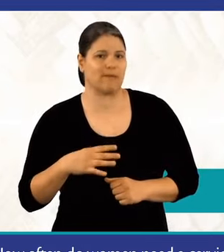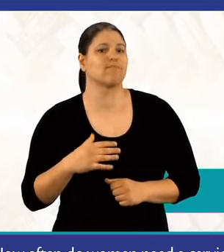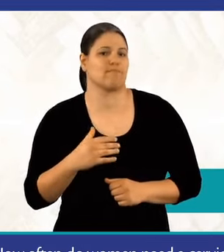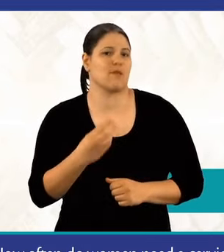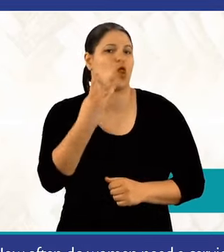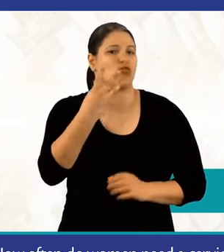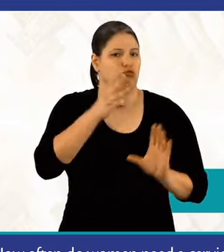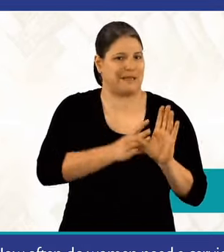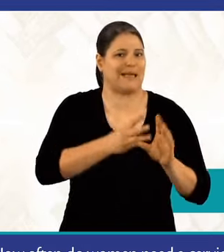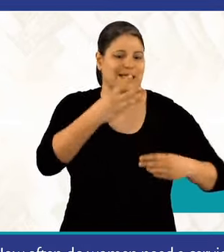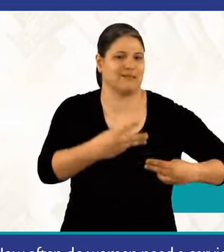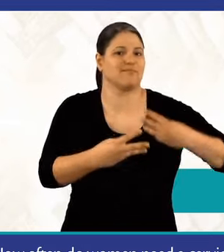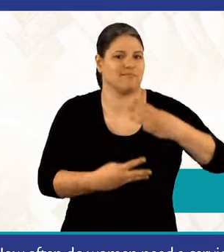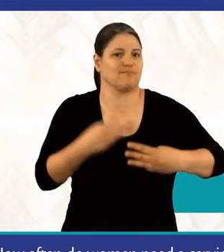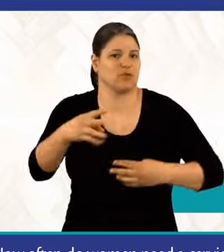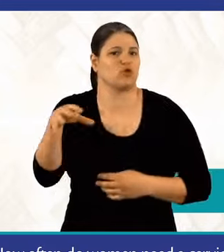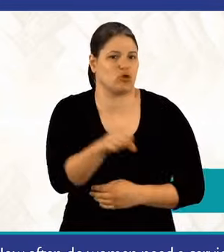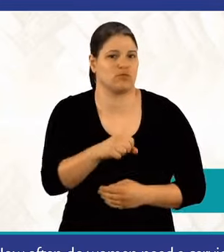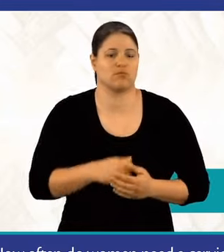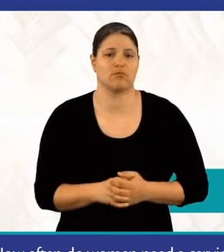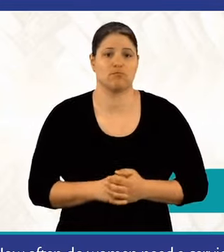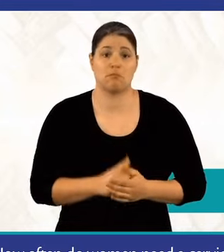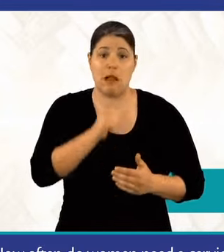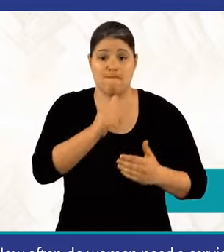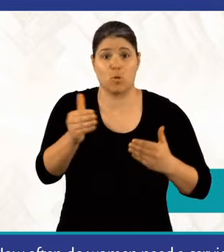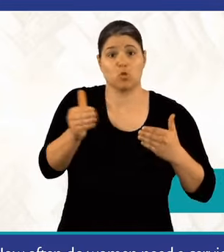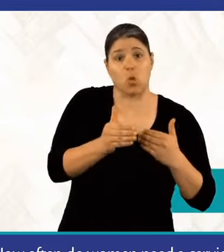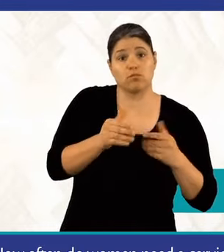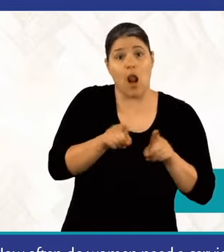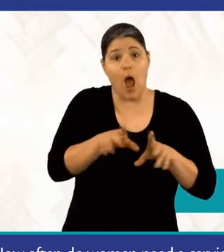Women are advised to have a cervical smear test every 3 years.